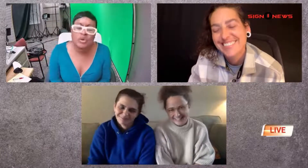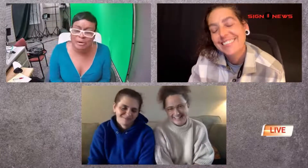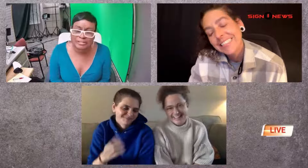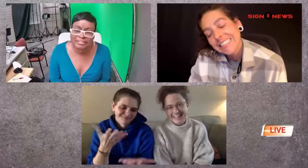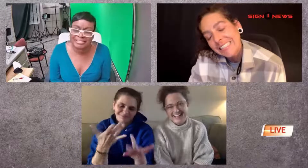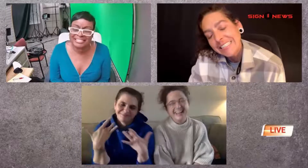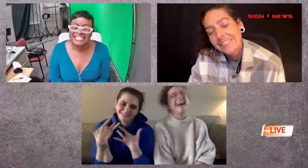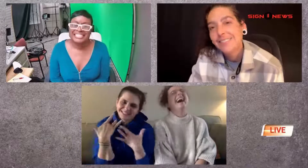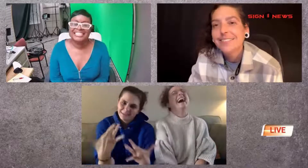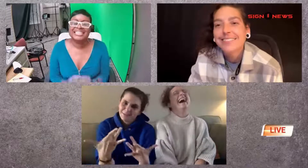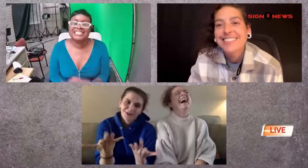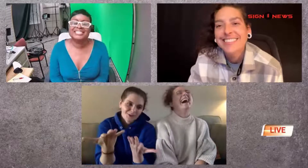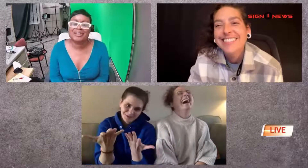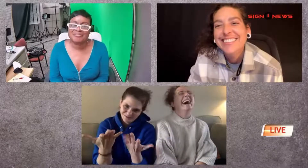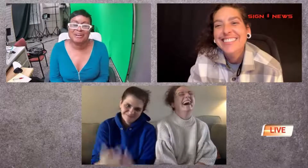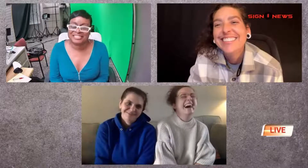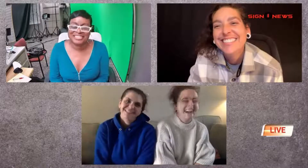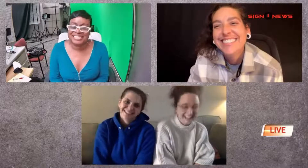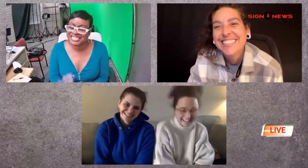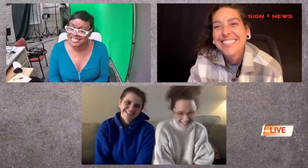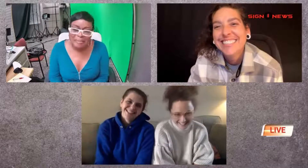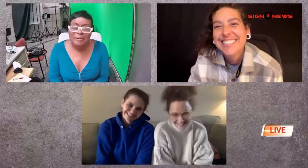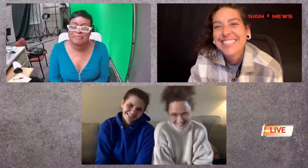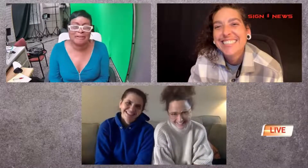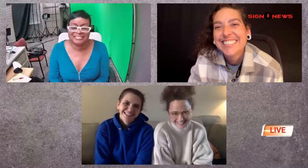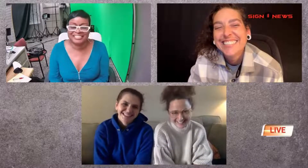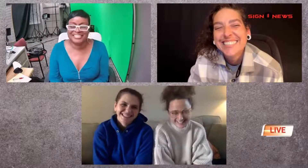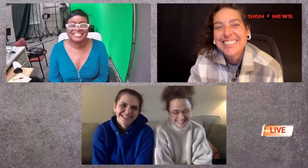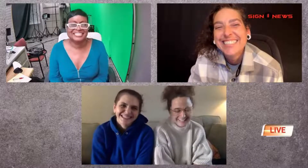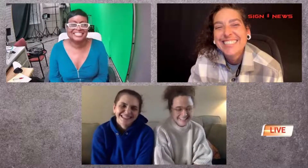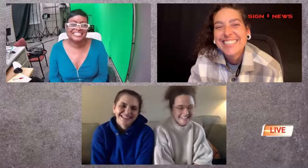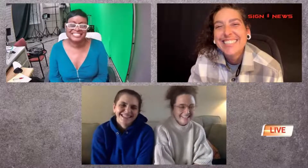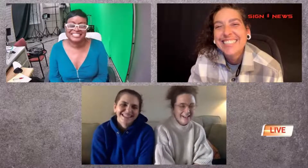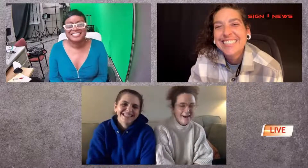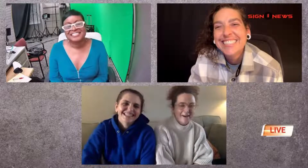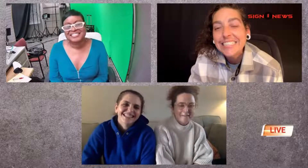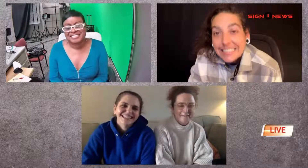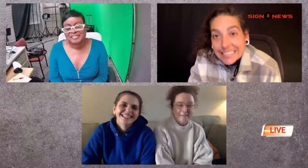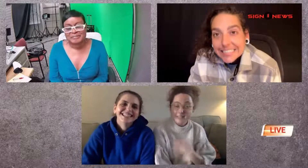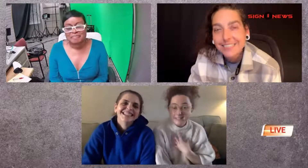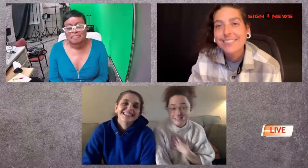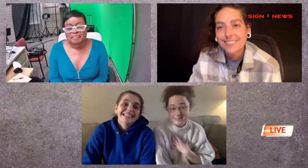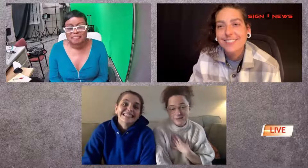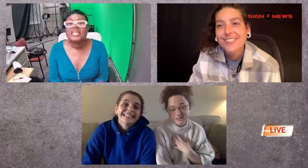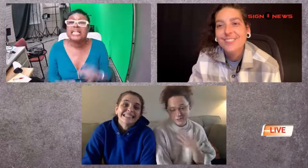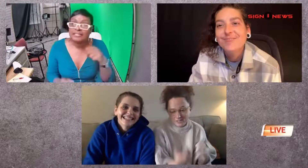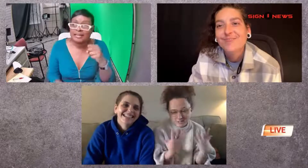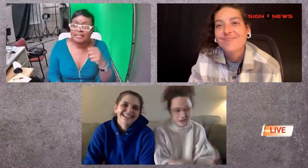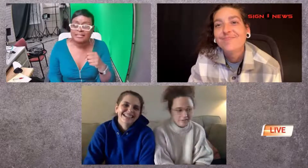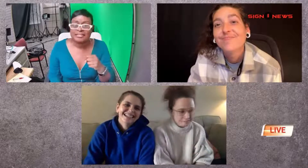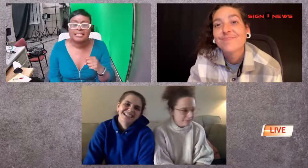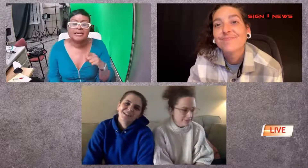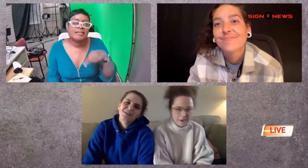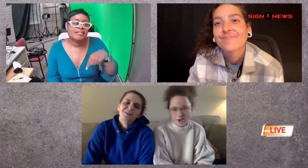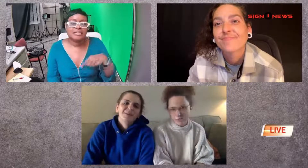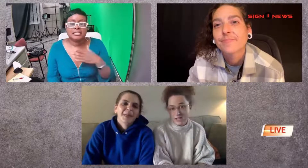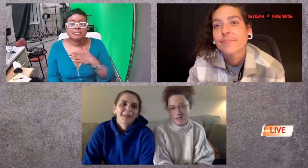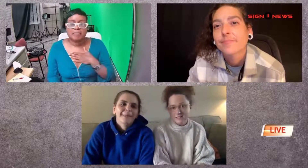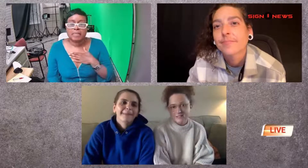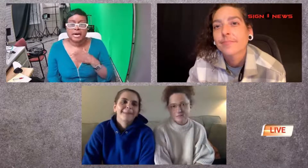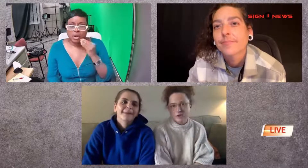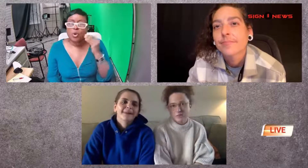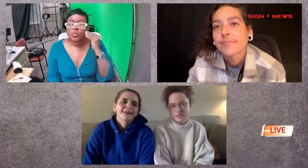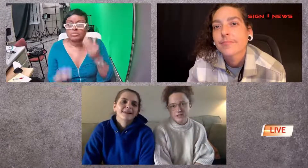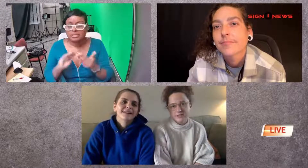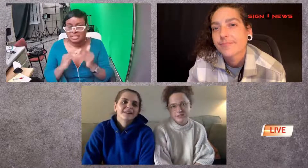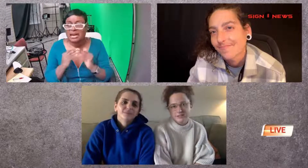That's so Martha. That is so Martha. That's typical Martha. But yeah, this is my hometown.